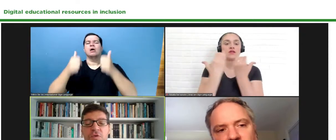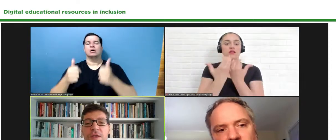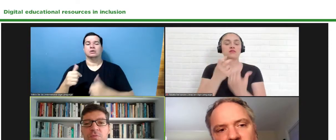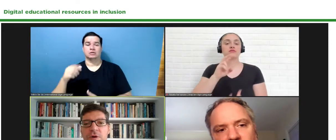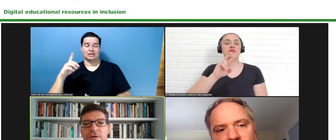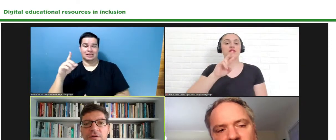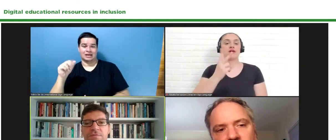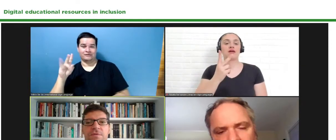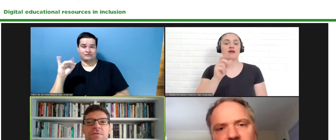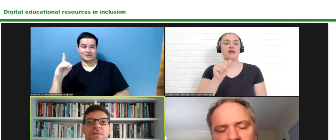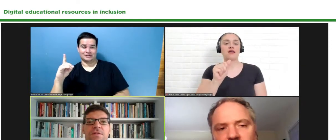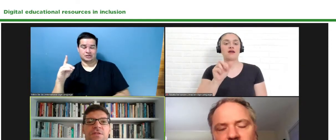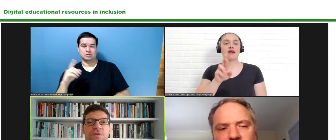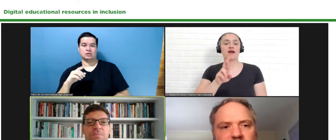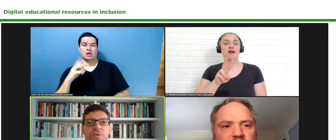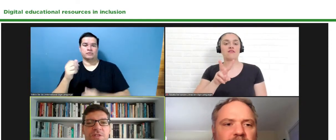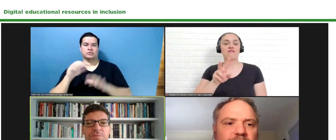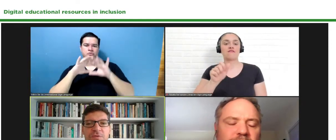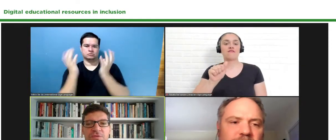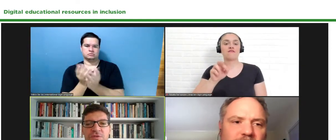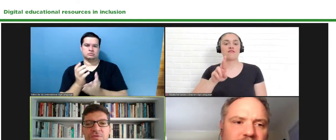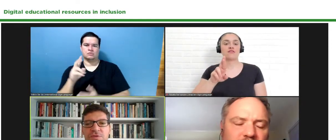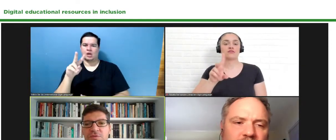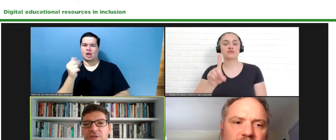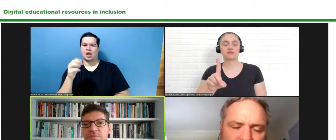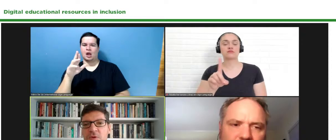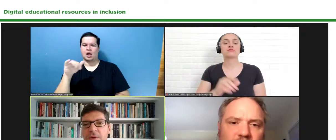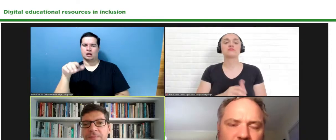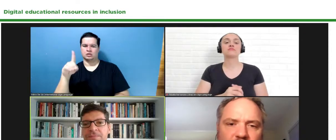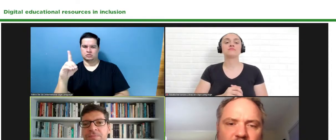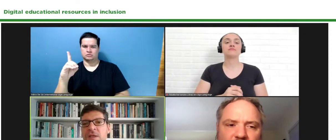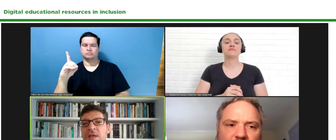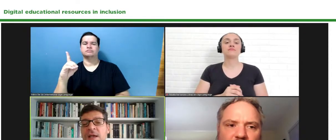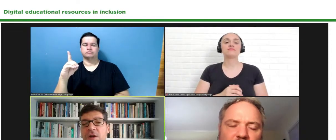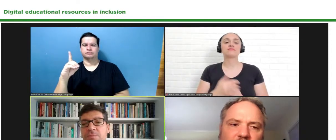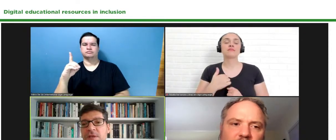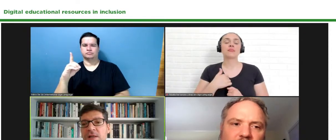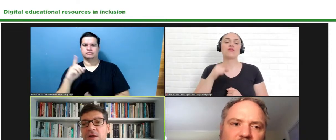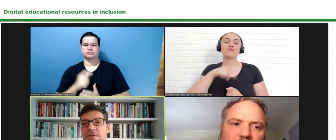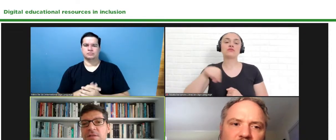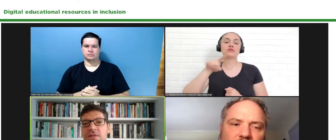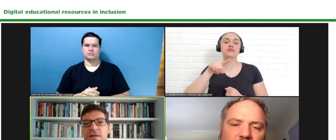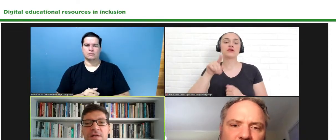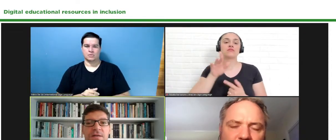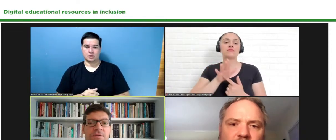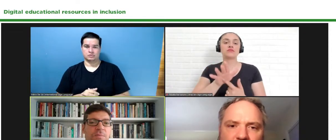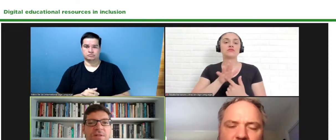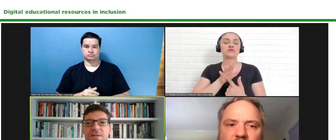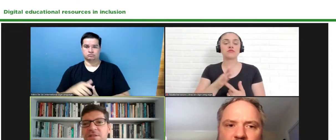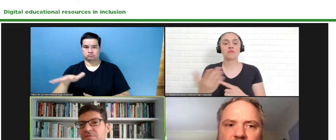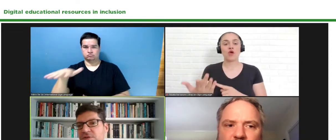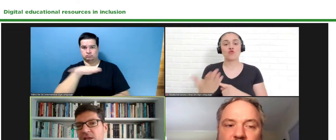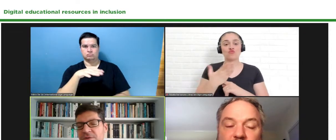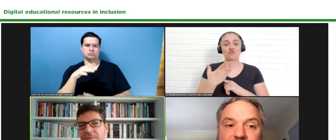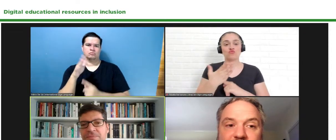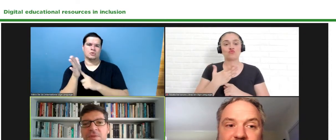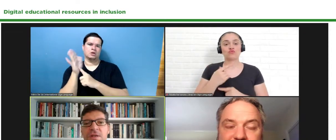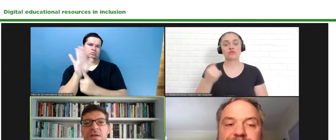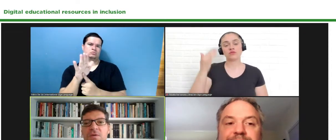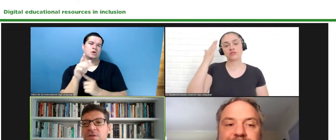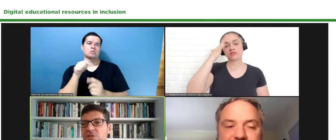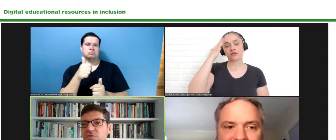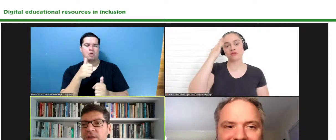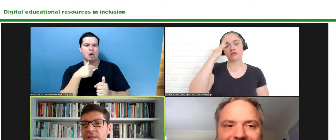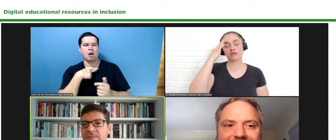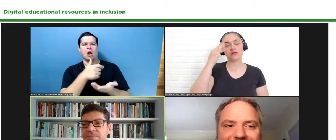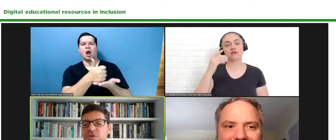this framework of the three principles you explore, yeah, helped me a lot in a completely different area.